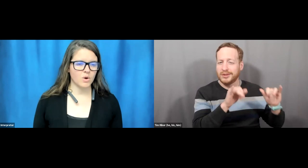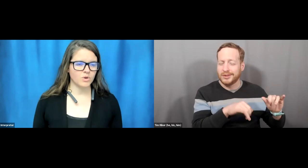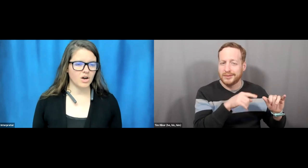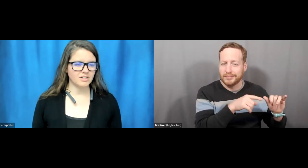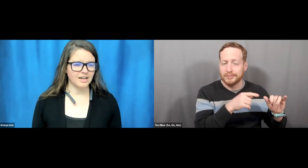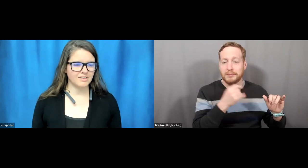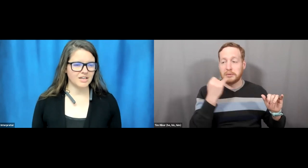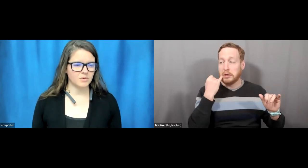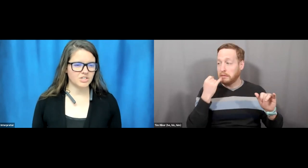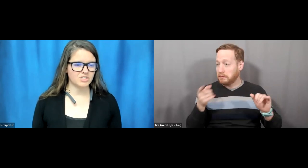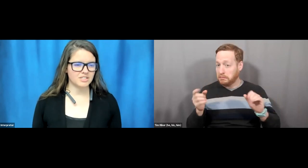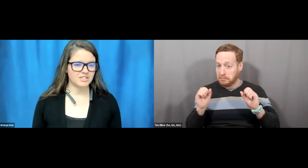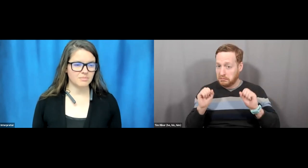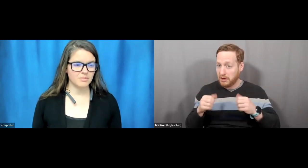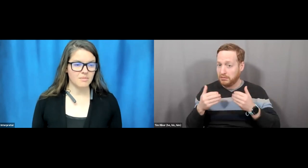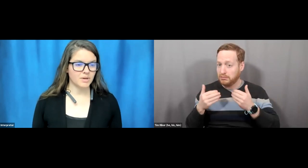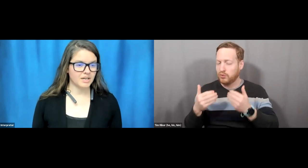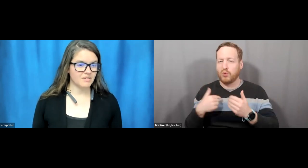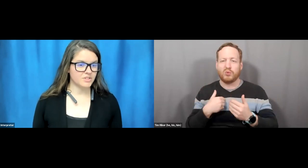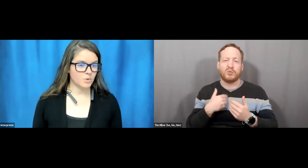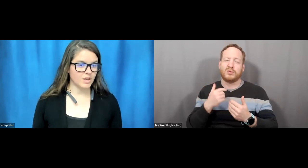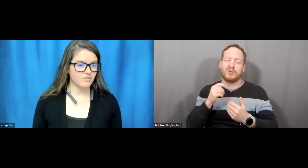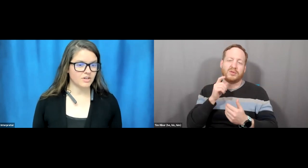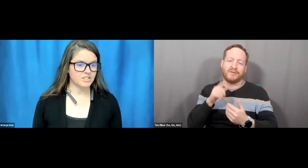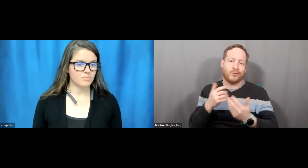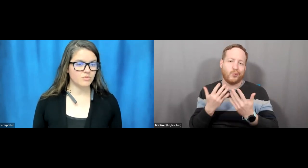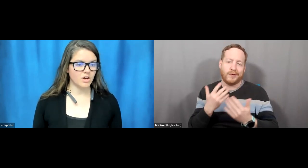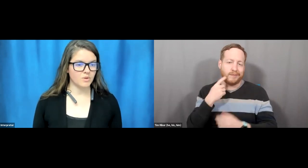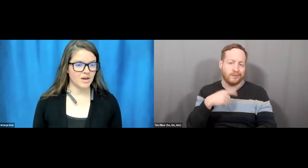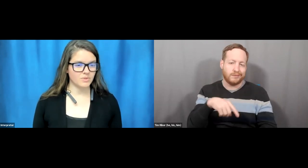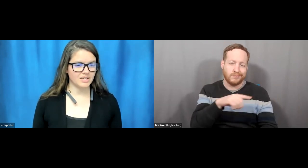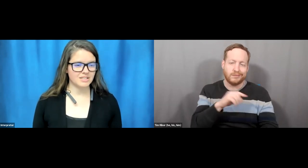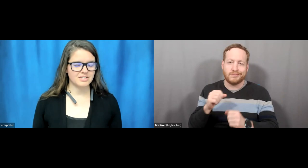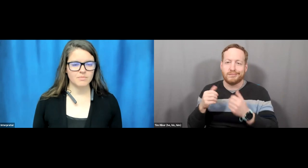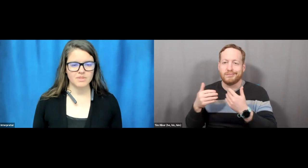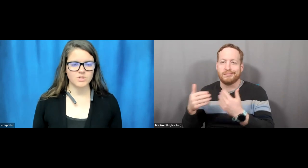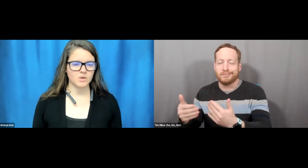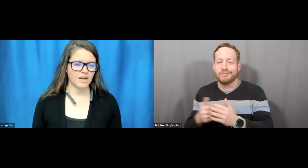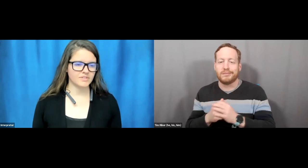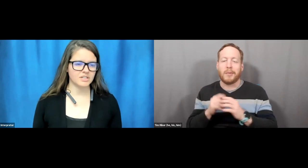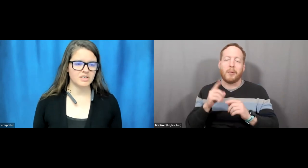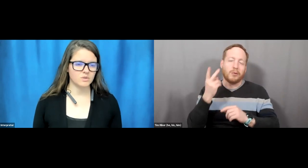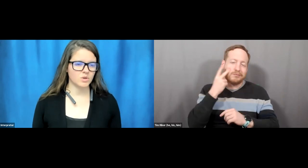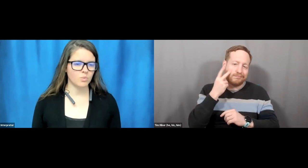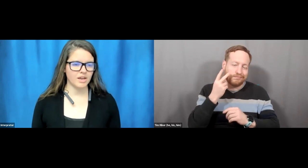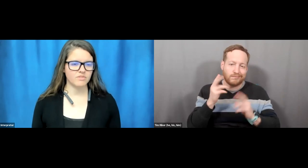own online evaluation system, but if it's okay for us to move on without that system, then we don't have to continue to wait for